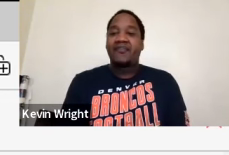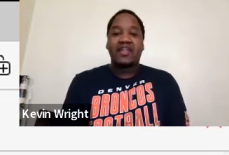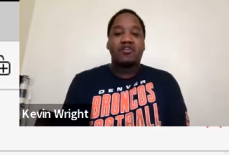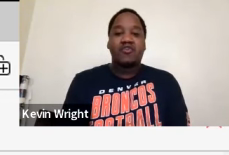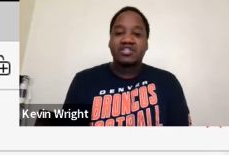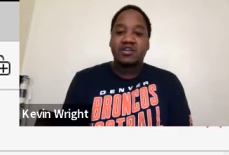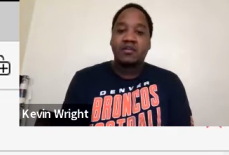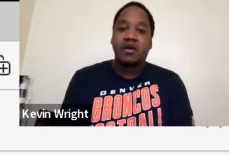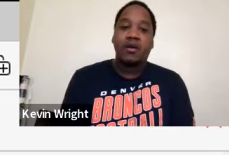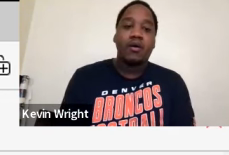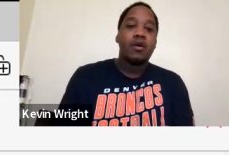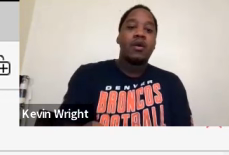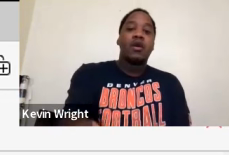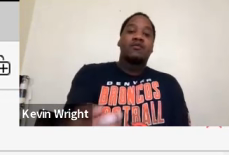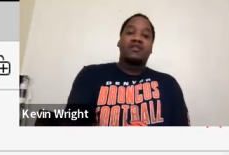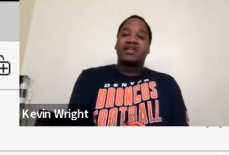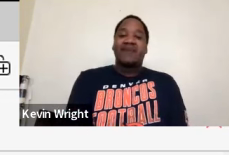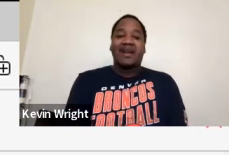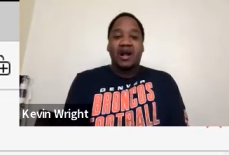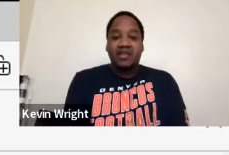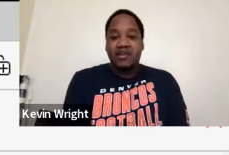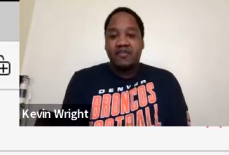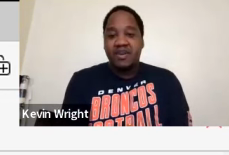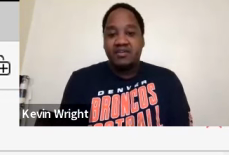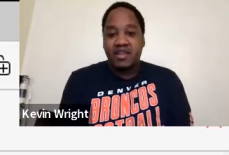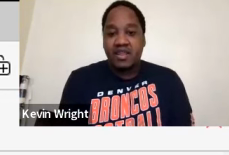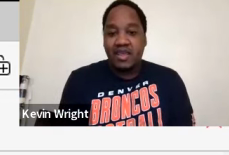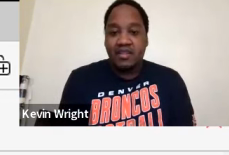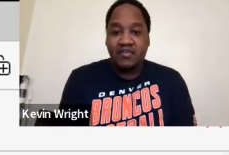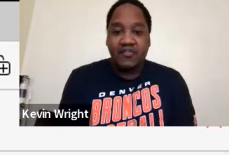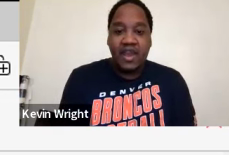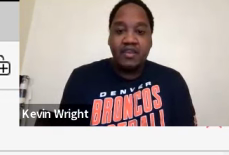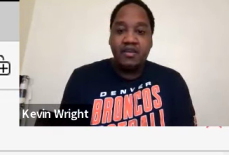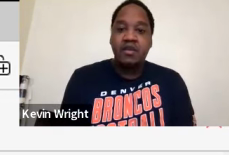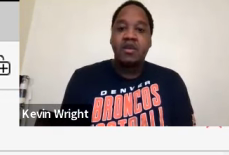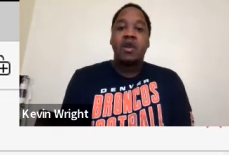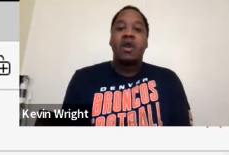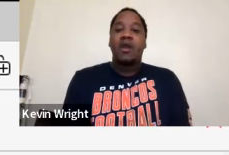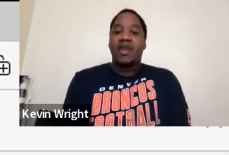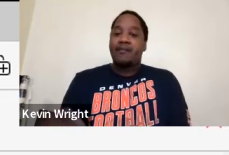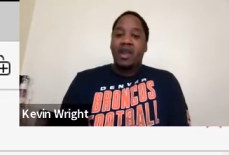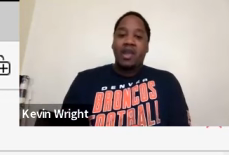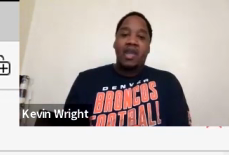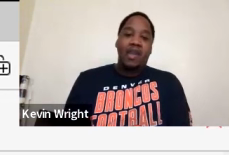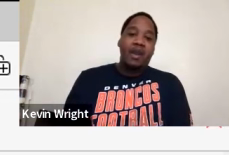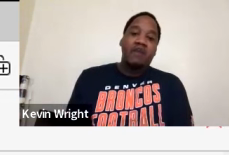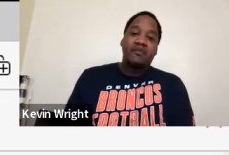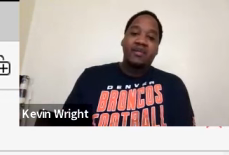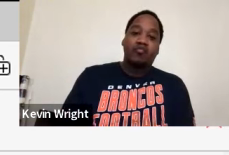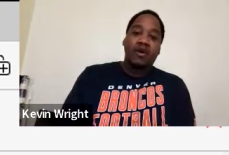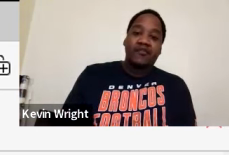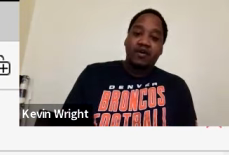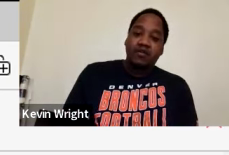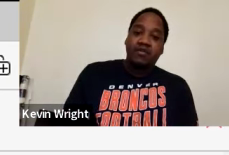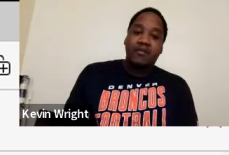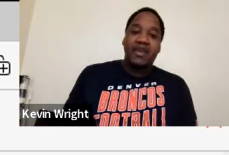all have any questions, so there is my contact information in this flyer. in my